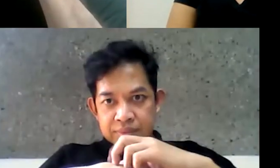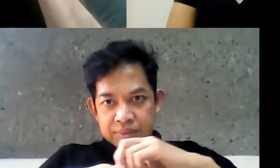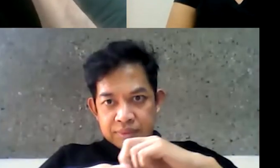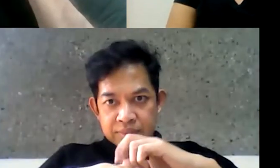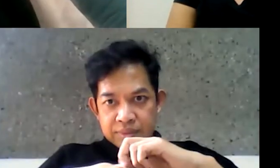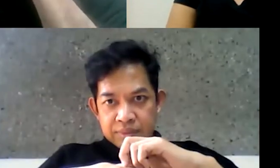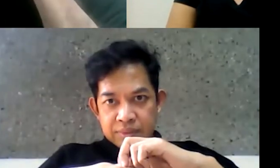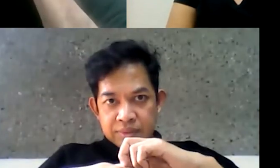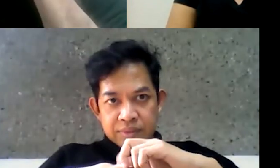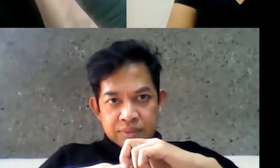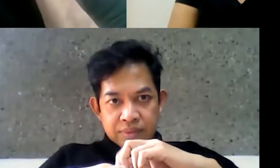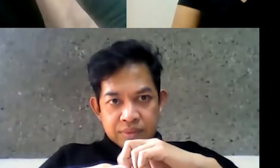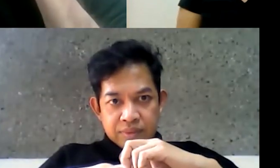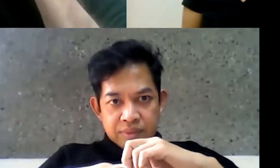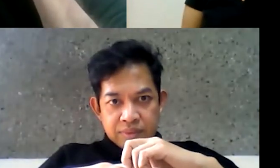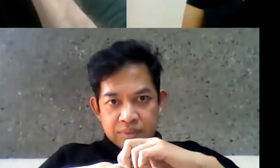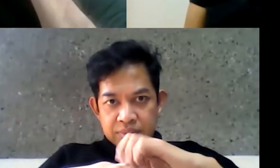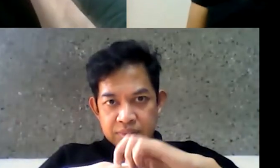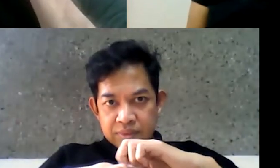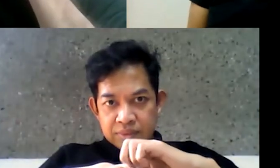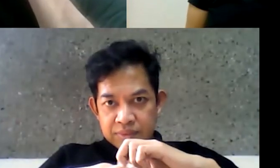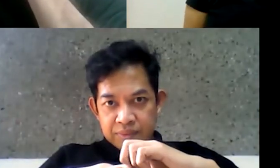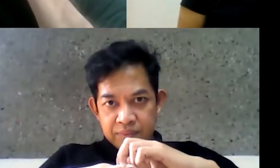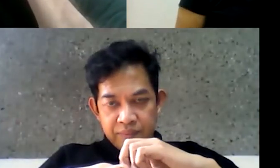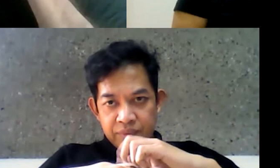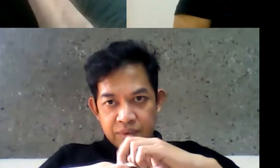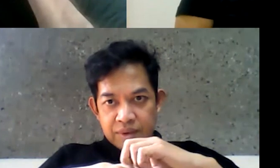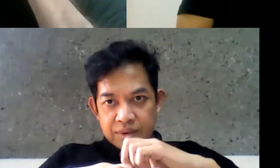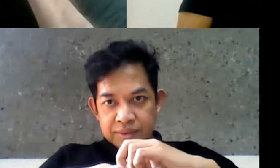In groups, pairs? Am I doing it by myself? What's going on?